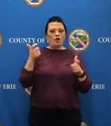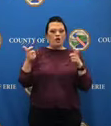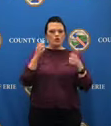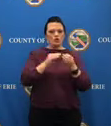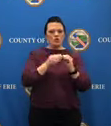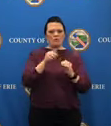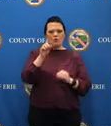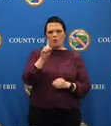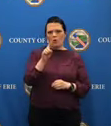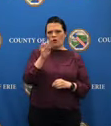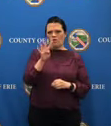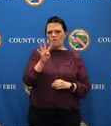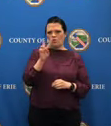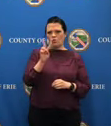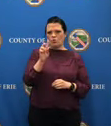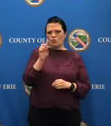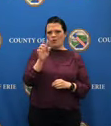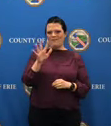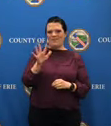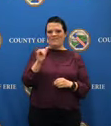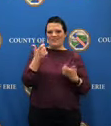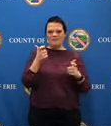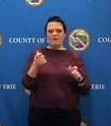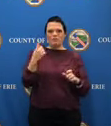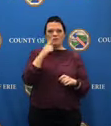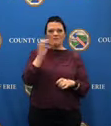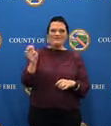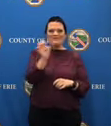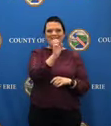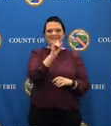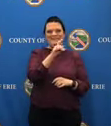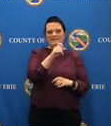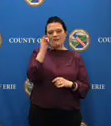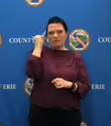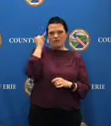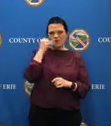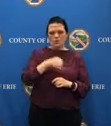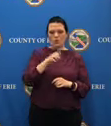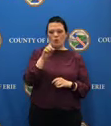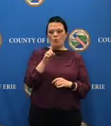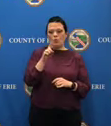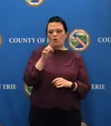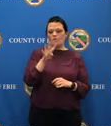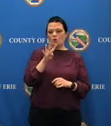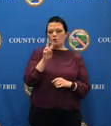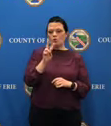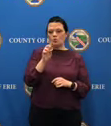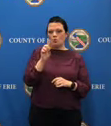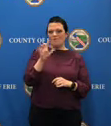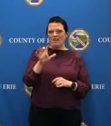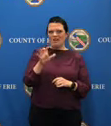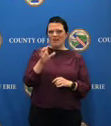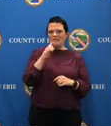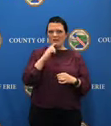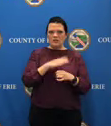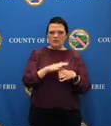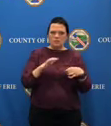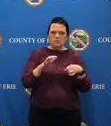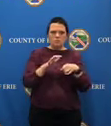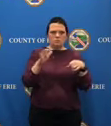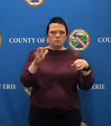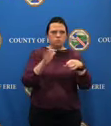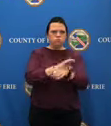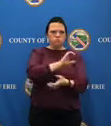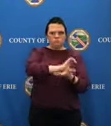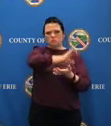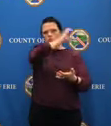the 14215. That seems to be the biggest one. That's the east side of Buffalo. 14215 is a very densely populated area.